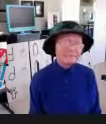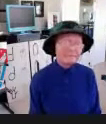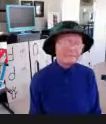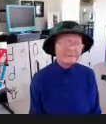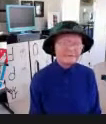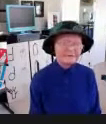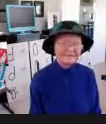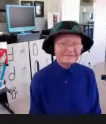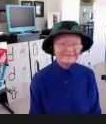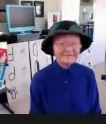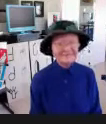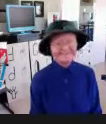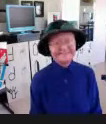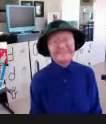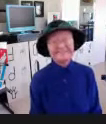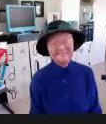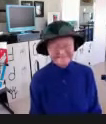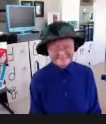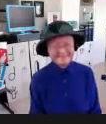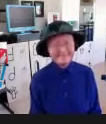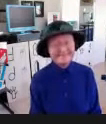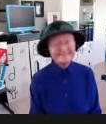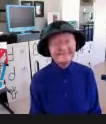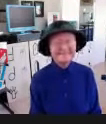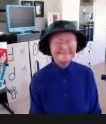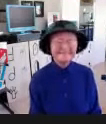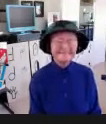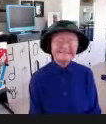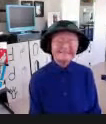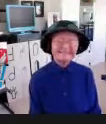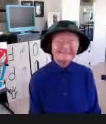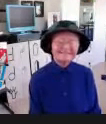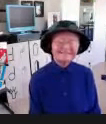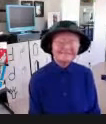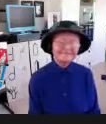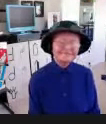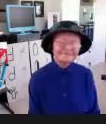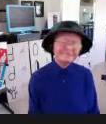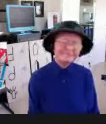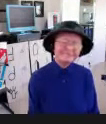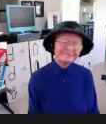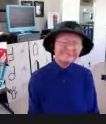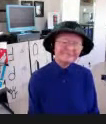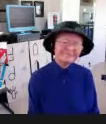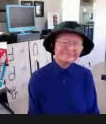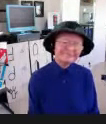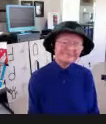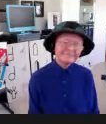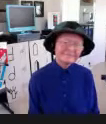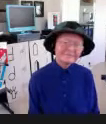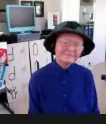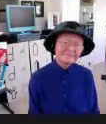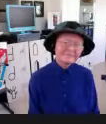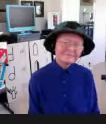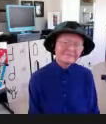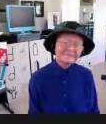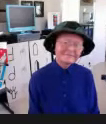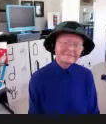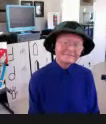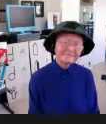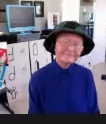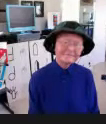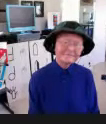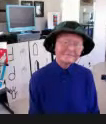Okay, this is a Chinese sign. All right, and what you can notice is that in some, but not all